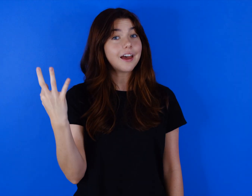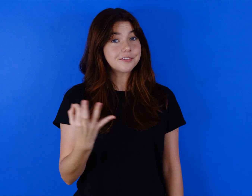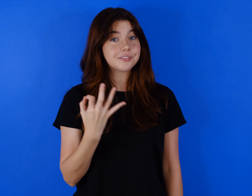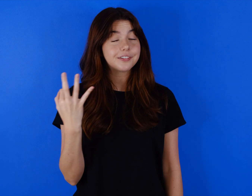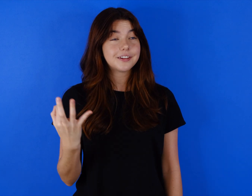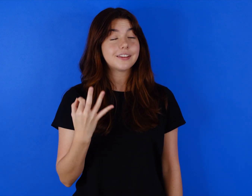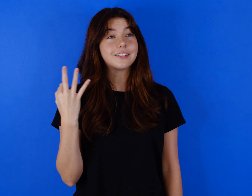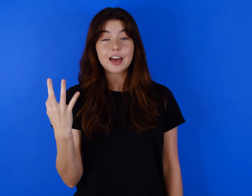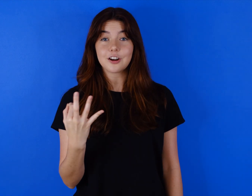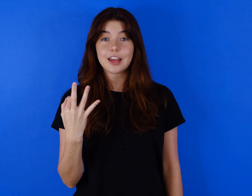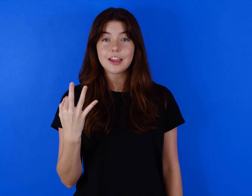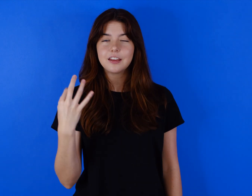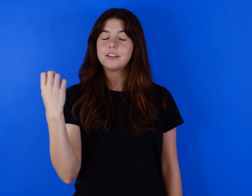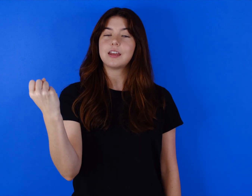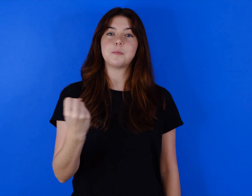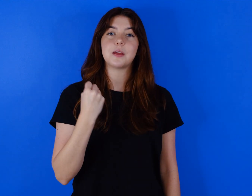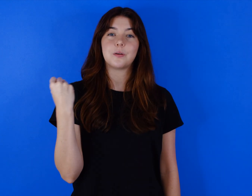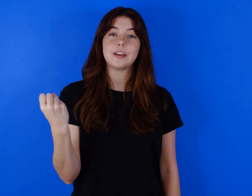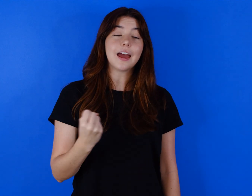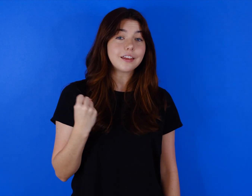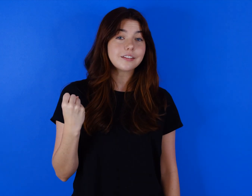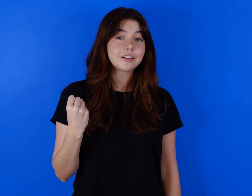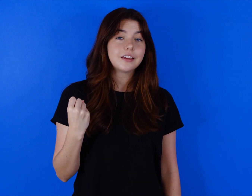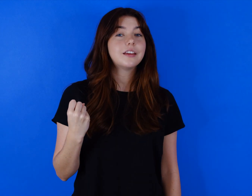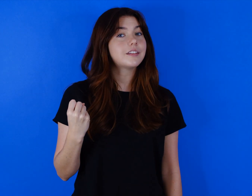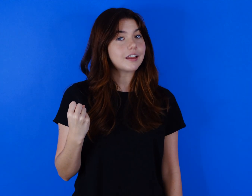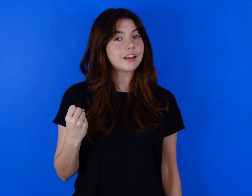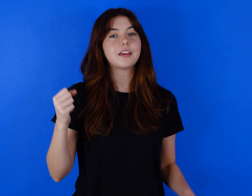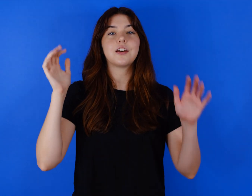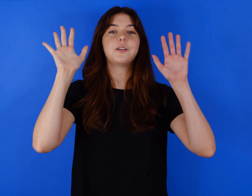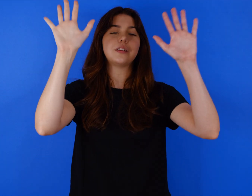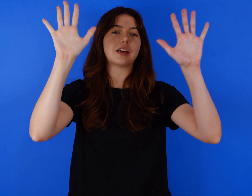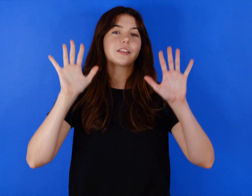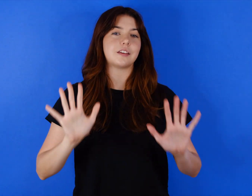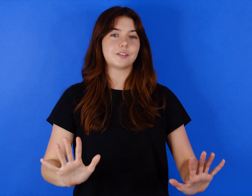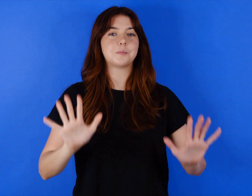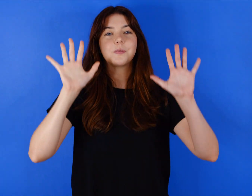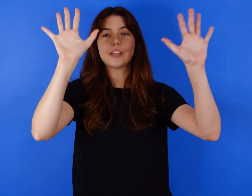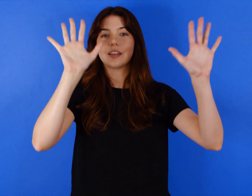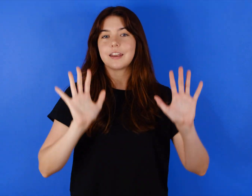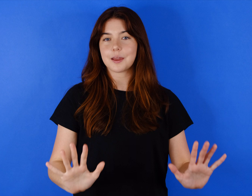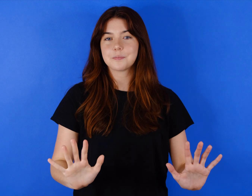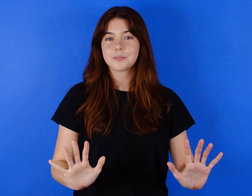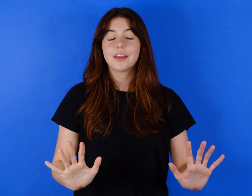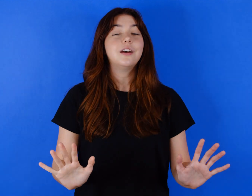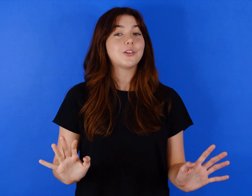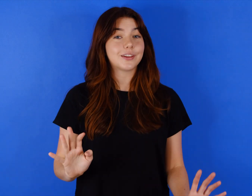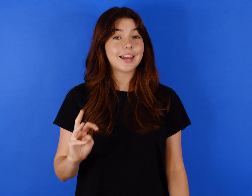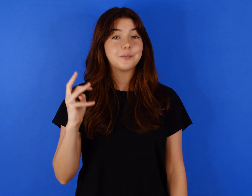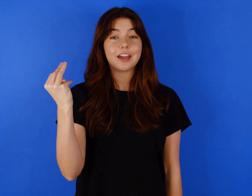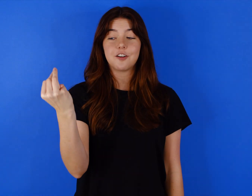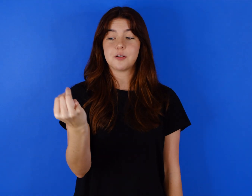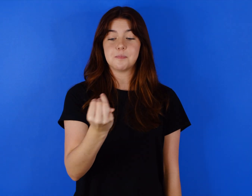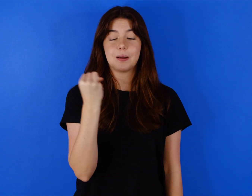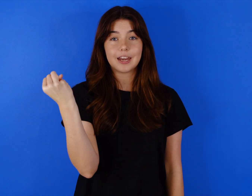F. Saturday, same thing with an S. Sunday, though, is like this, Sunday. So again, we have